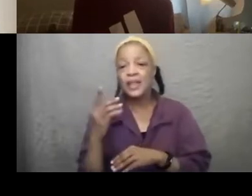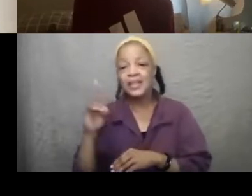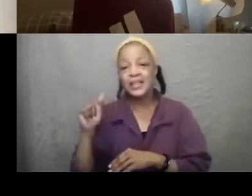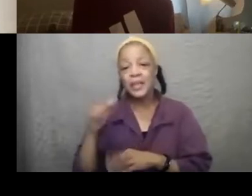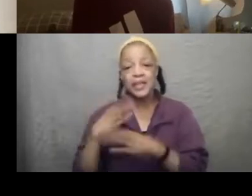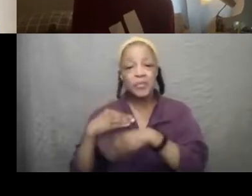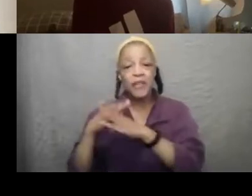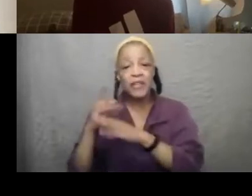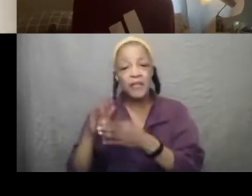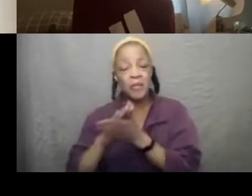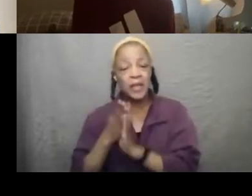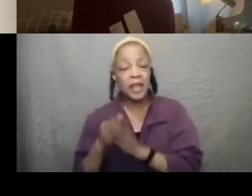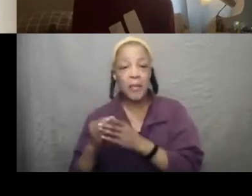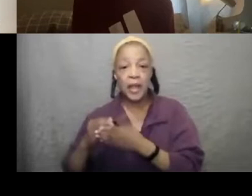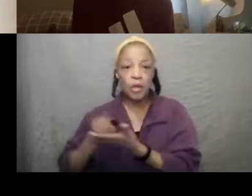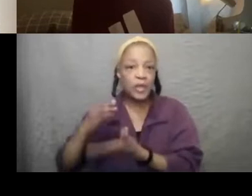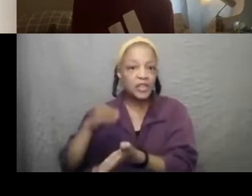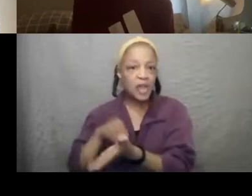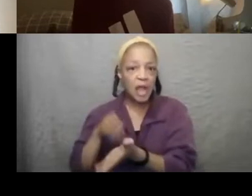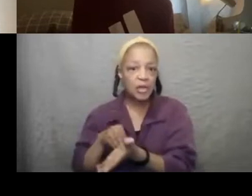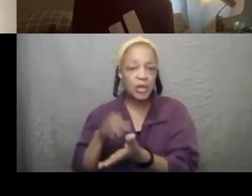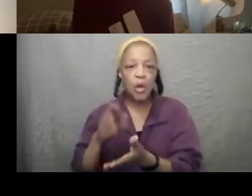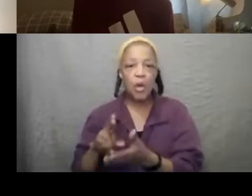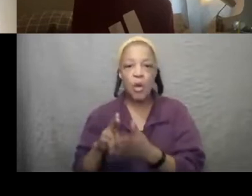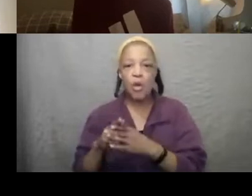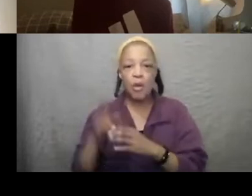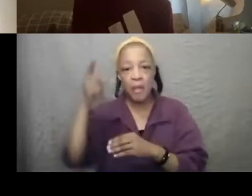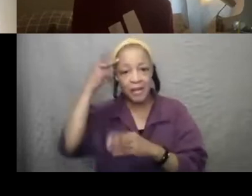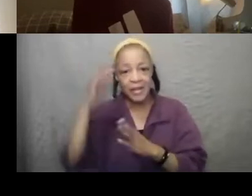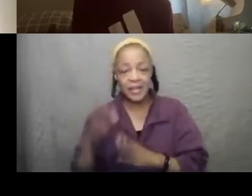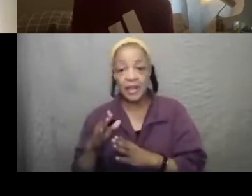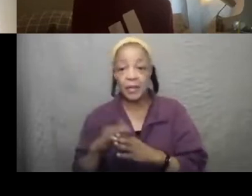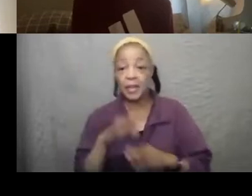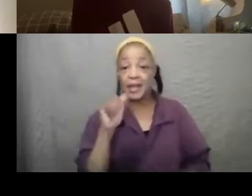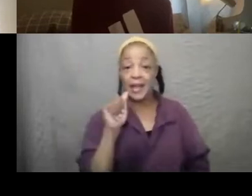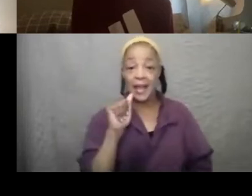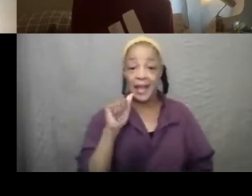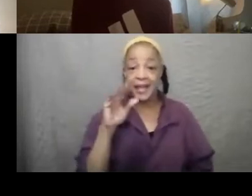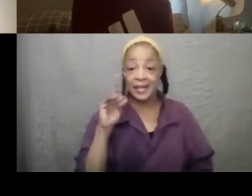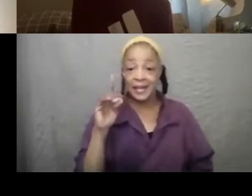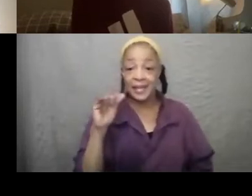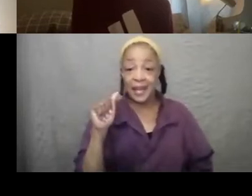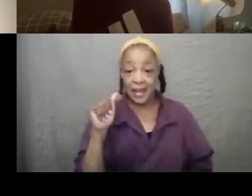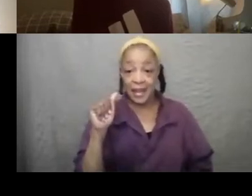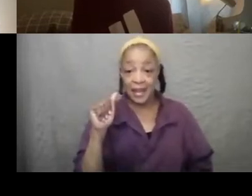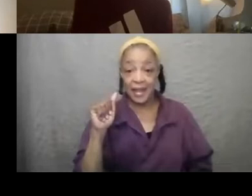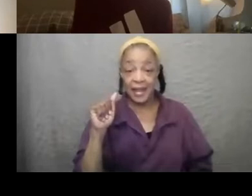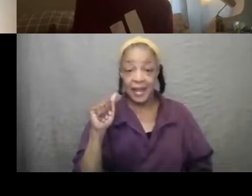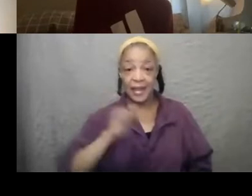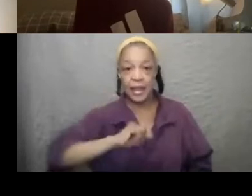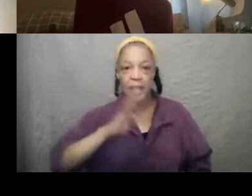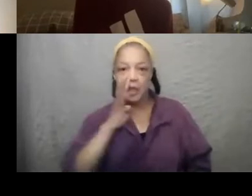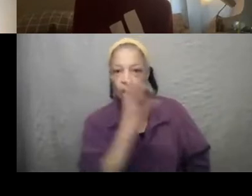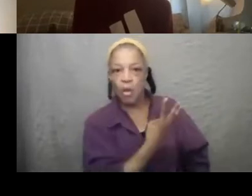doctor. And so things like the ADA Rehabilitation Act ignore generations of trauma,